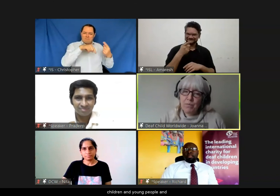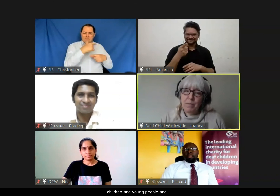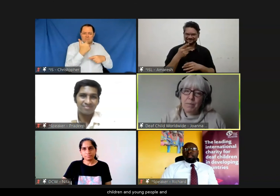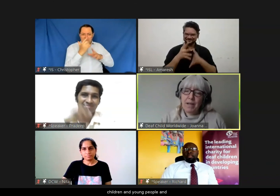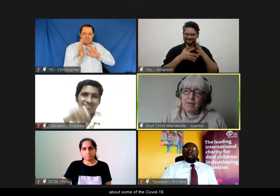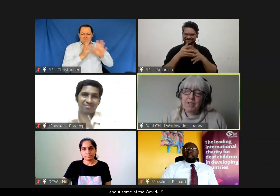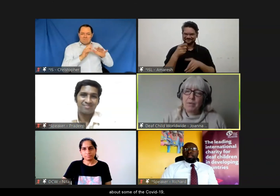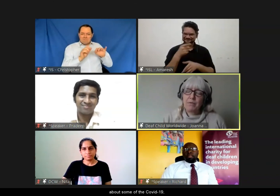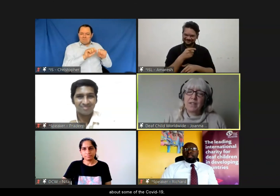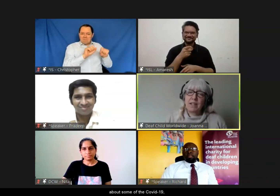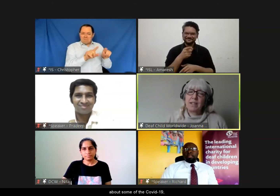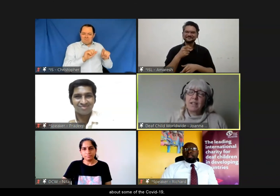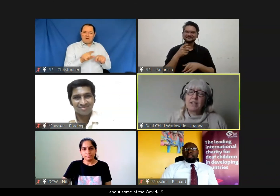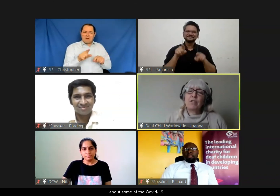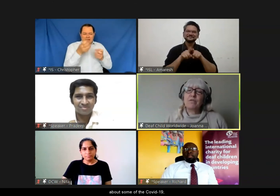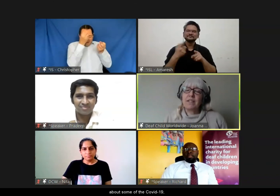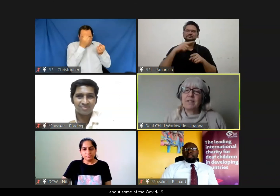inform them about some of the